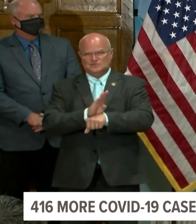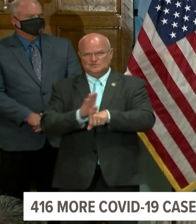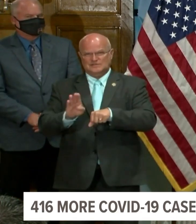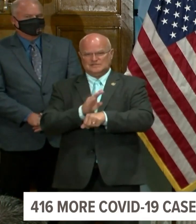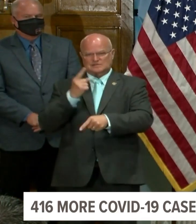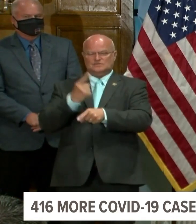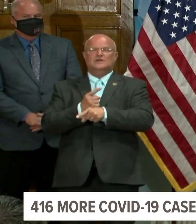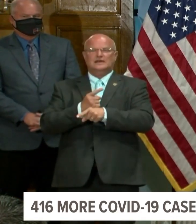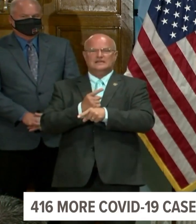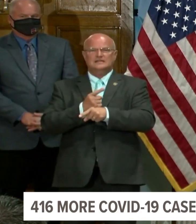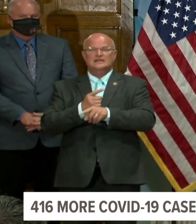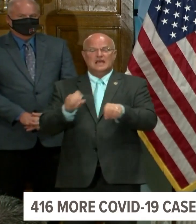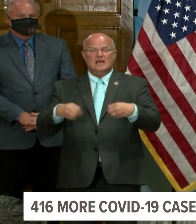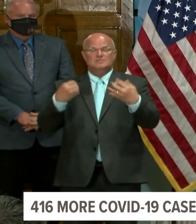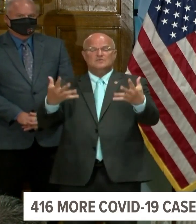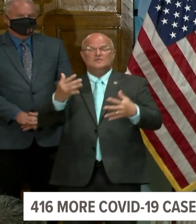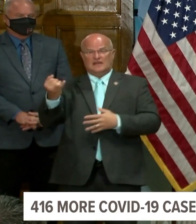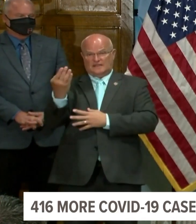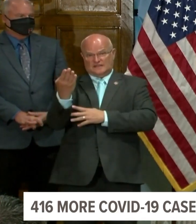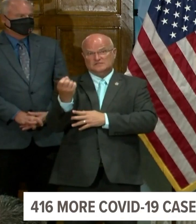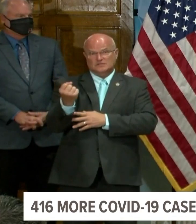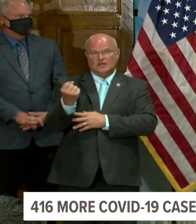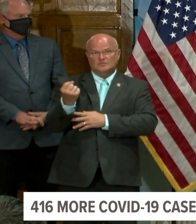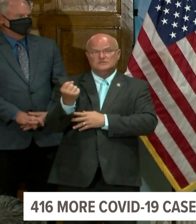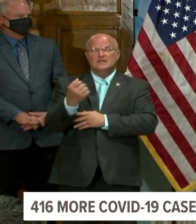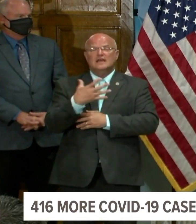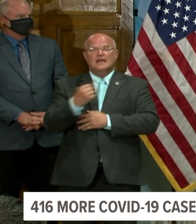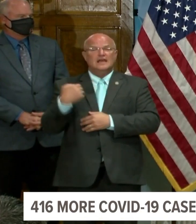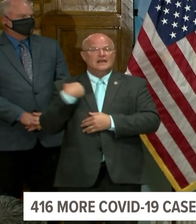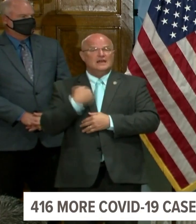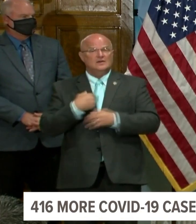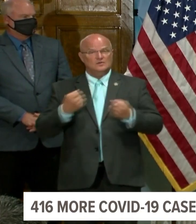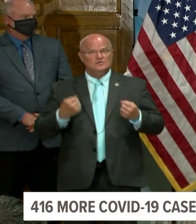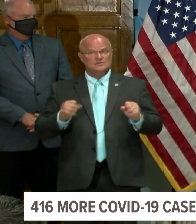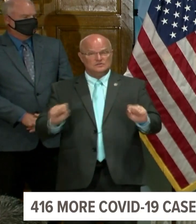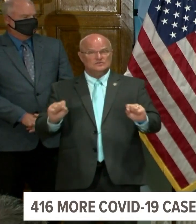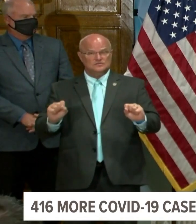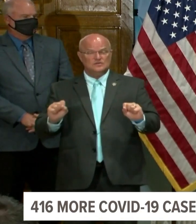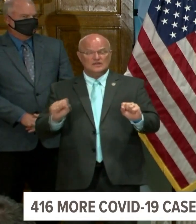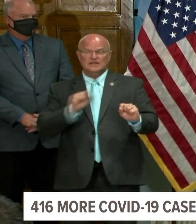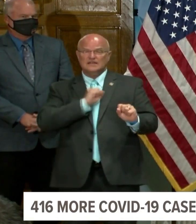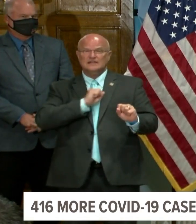business, to be able to provide those jobs, and that we're trying to